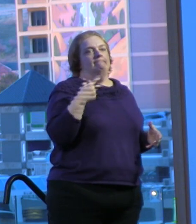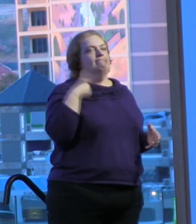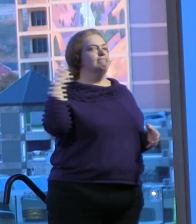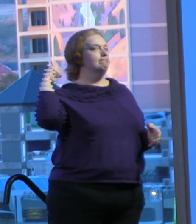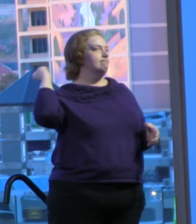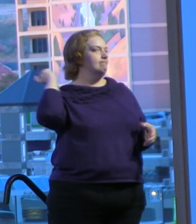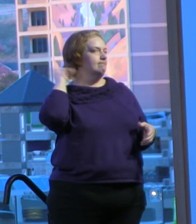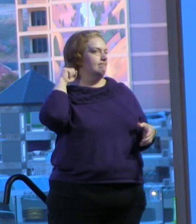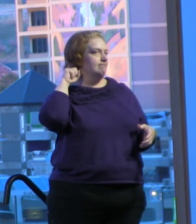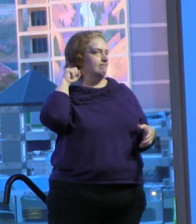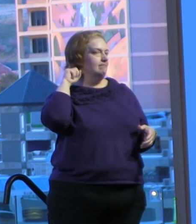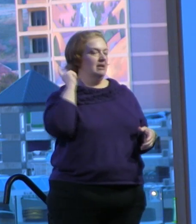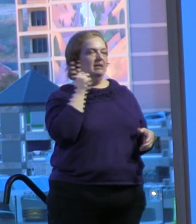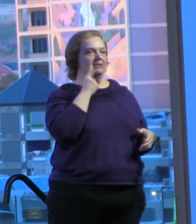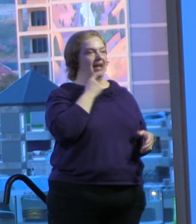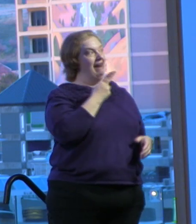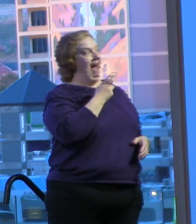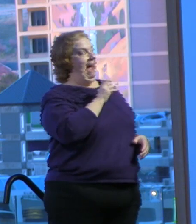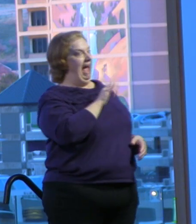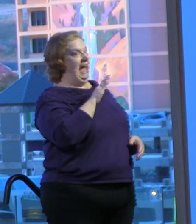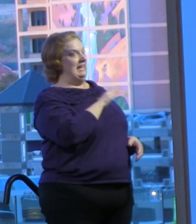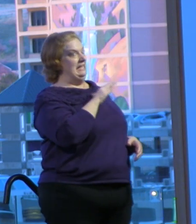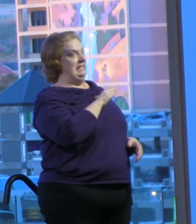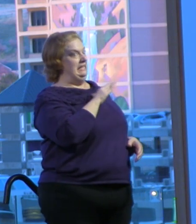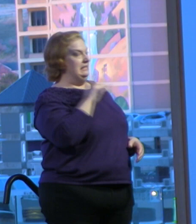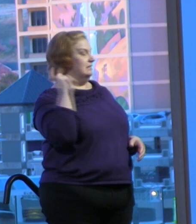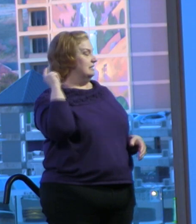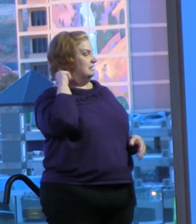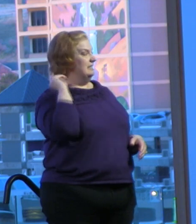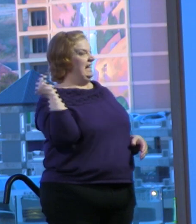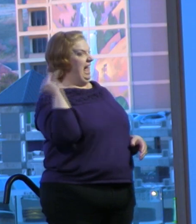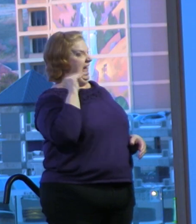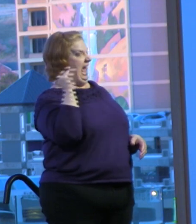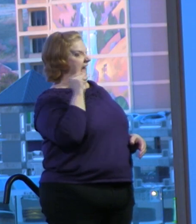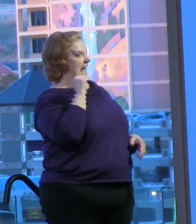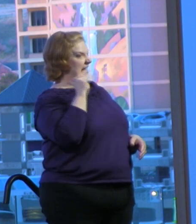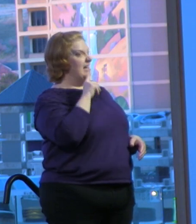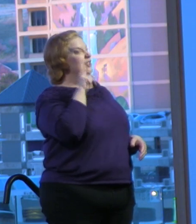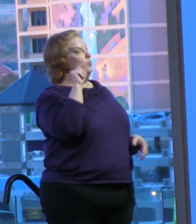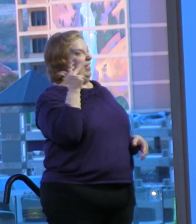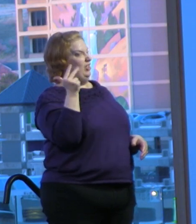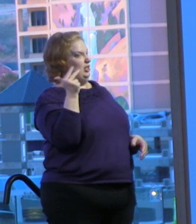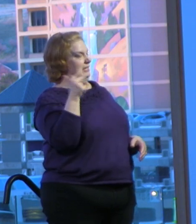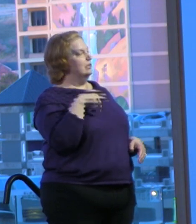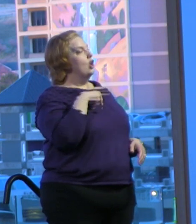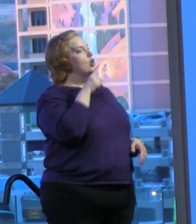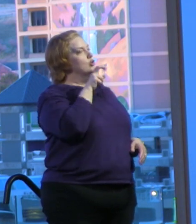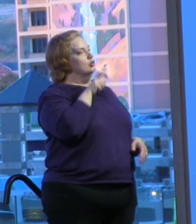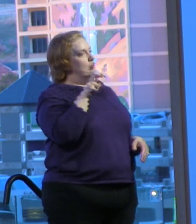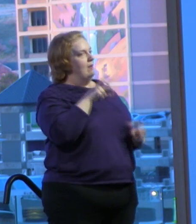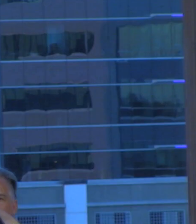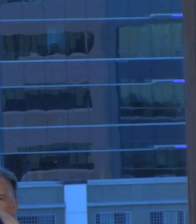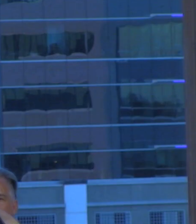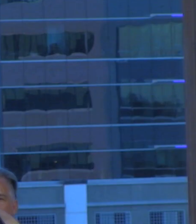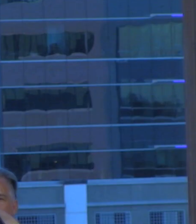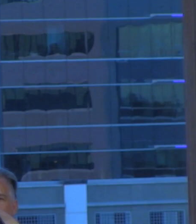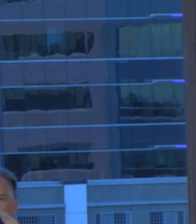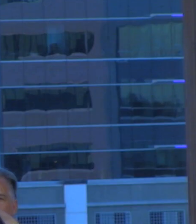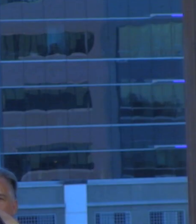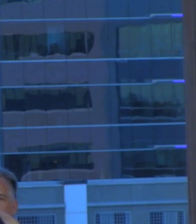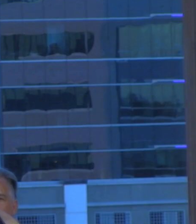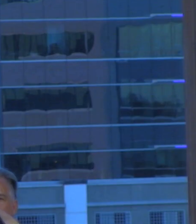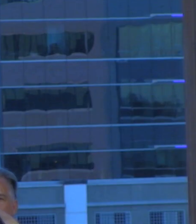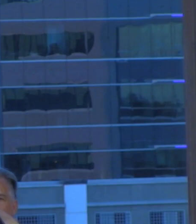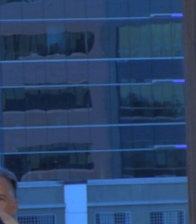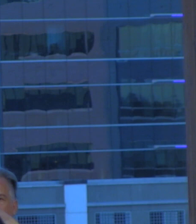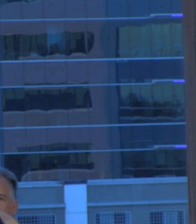it's 2013. Hey, Mike, you're traveling to Sumter, Oregon, this small town in Eastern